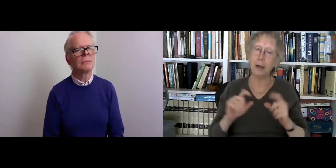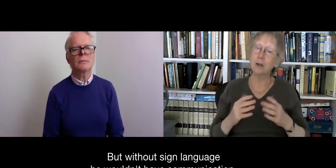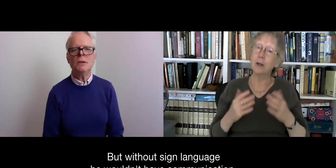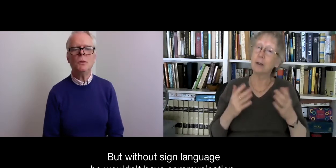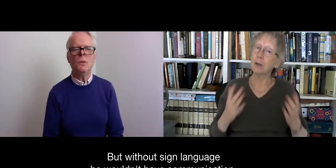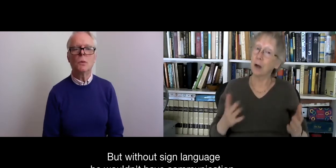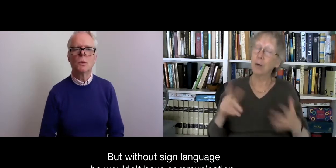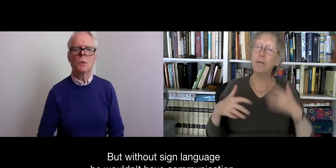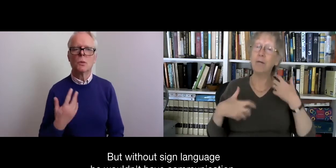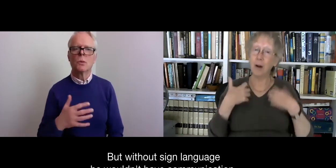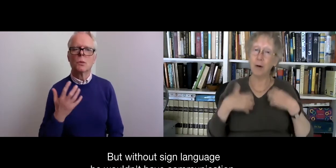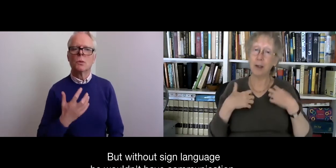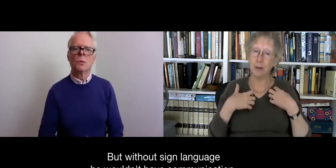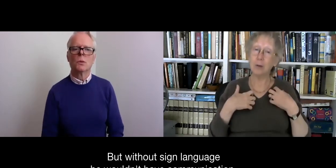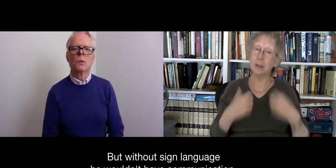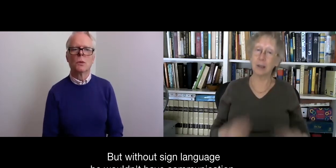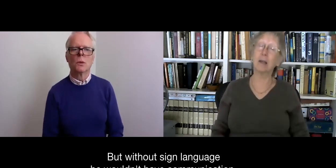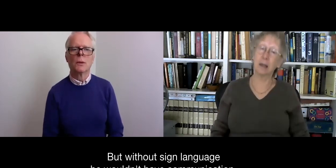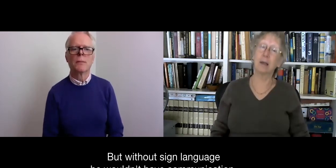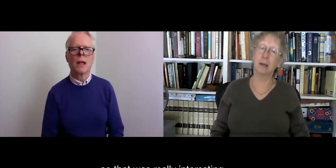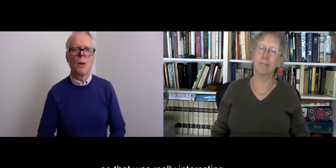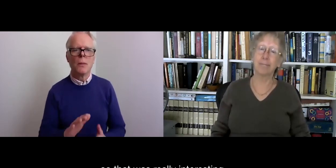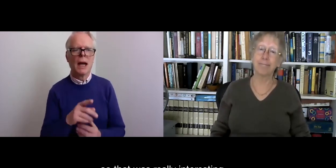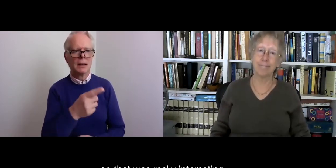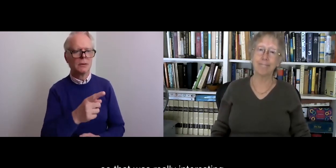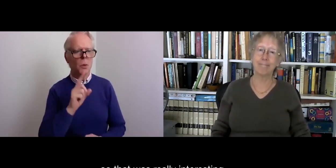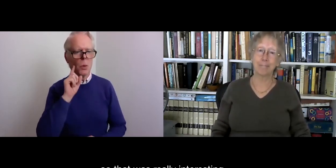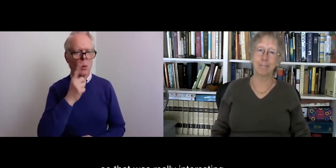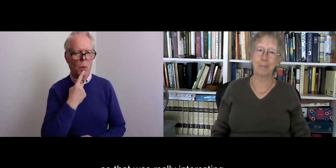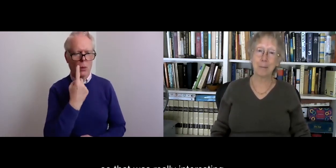But without sign language, he wouldn't have communication. So that was really interesting.